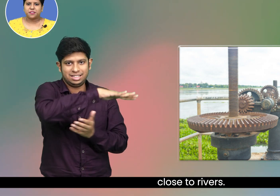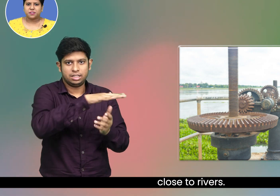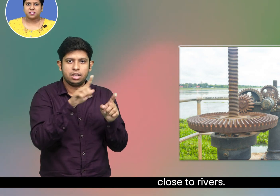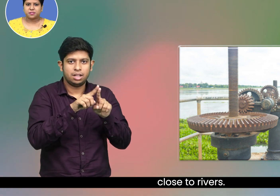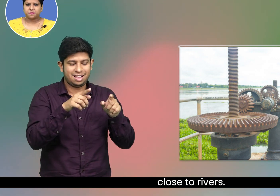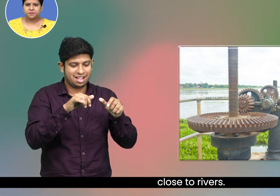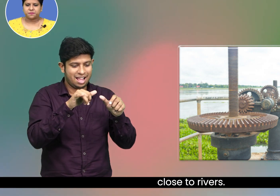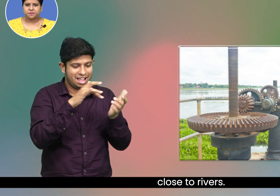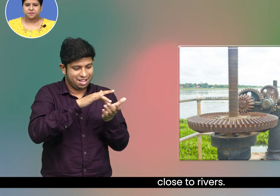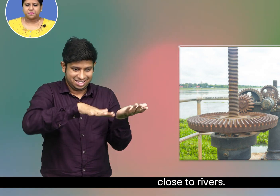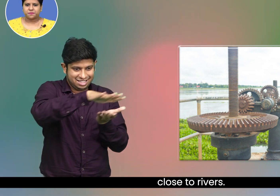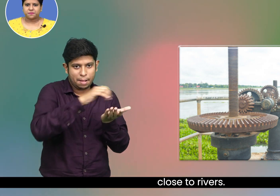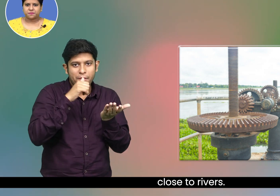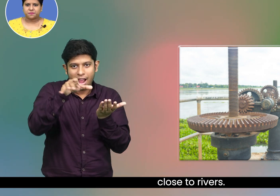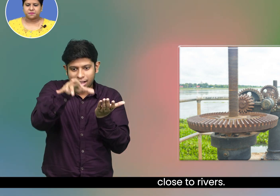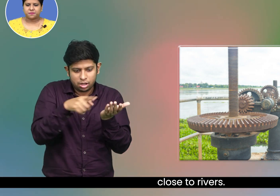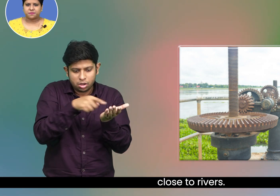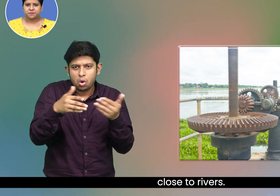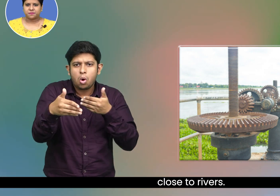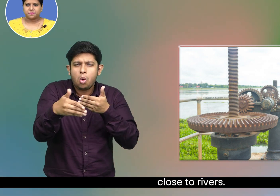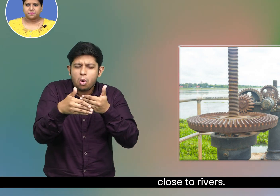to rivers.